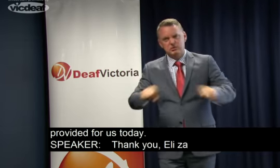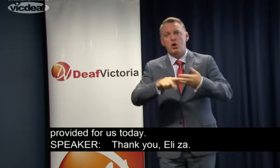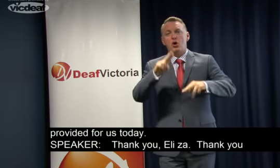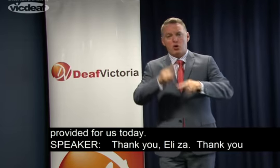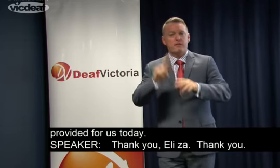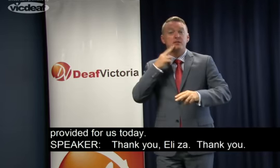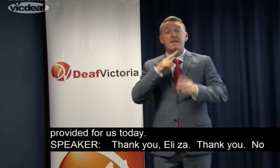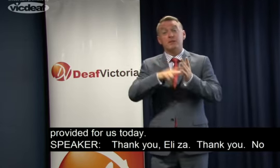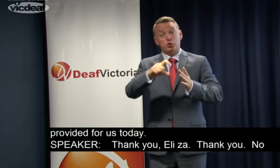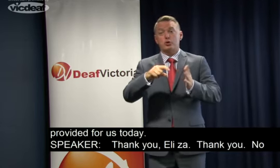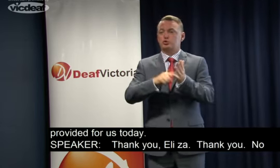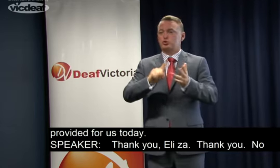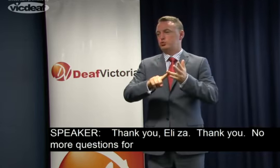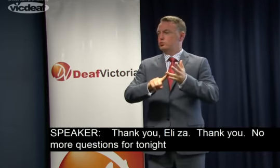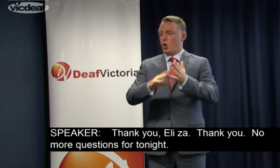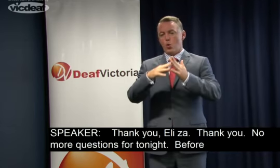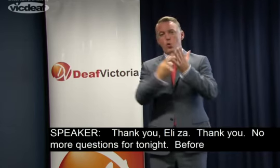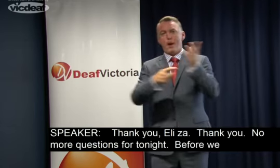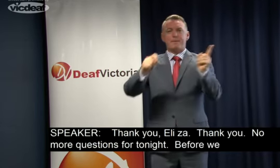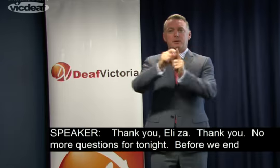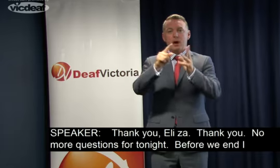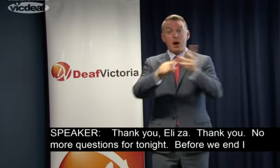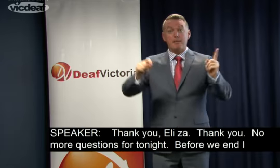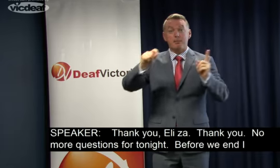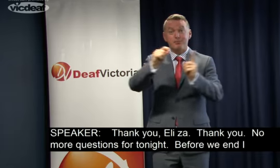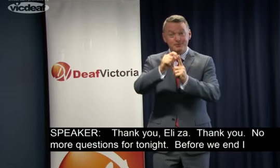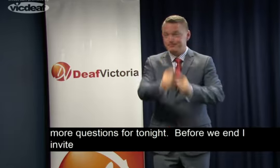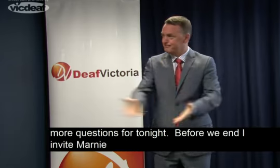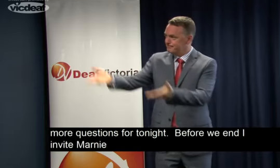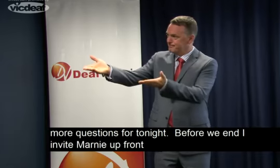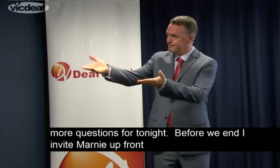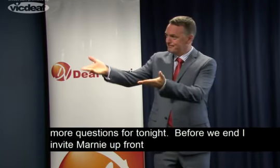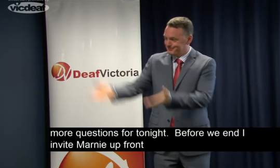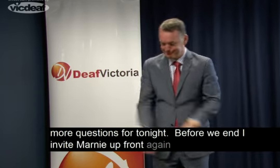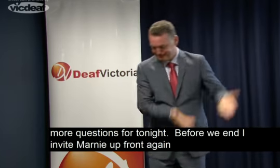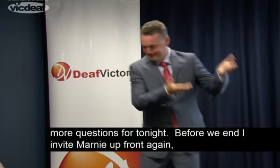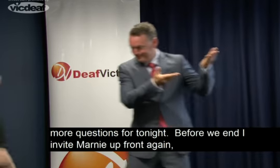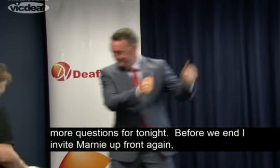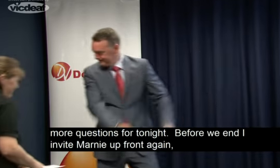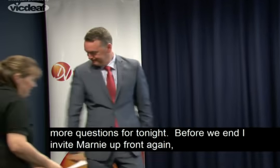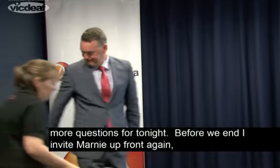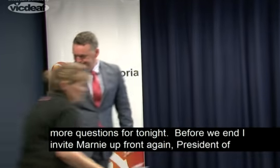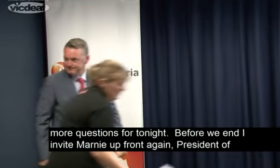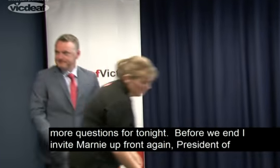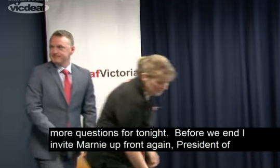invite Marnie up front again, President of Deaf Victoria, to wrap up this evening's session.